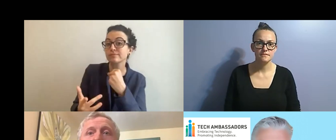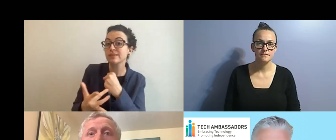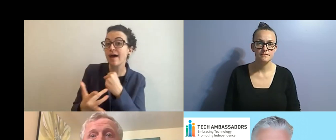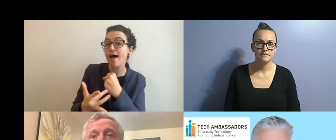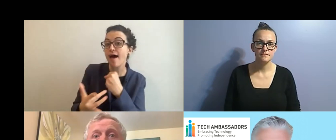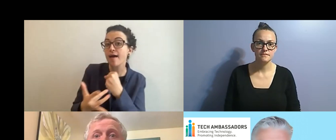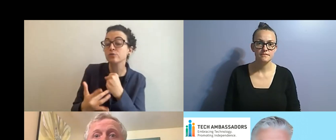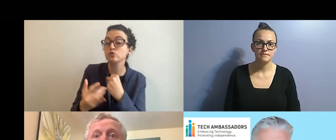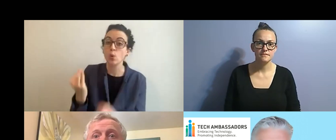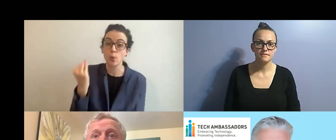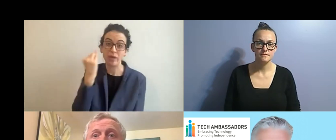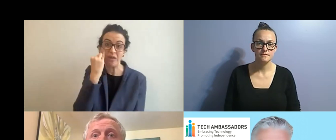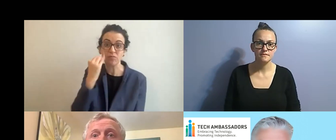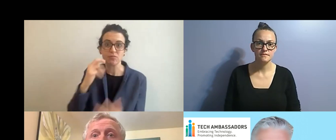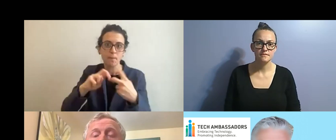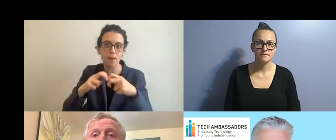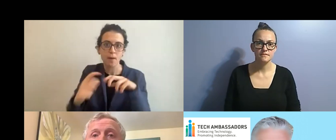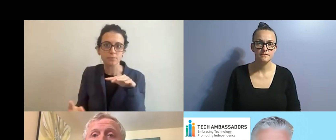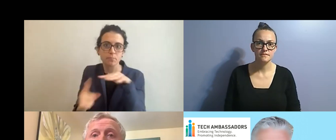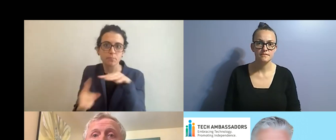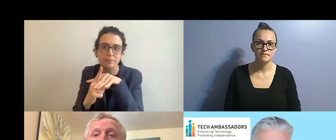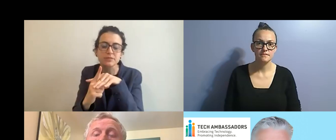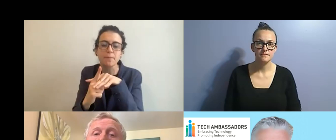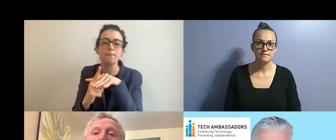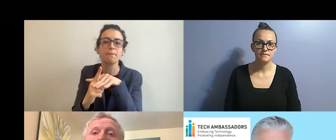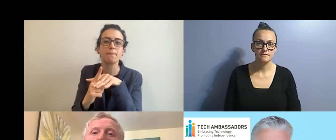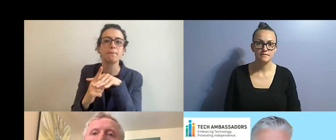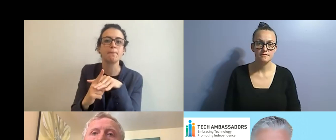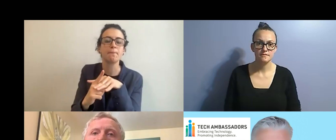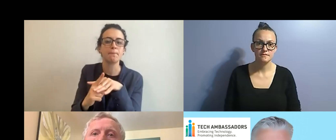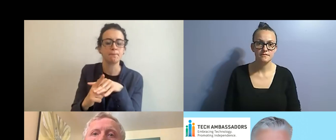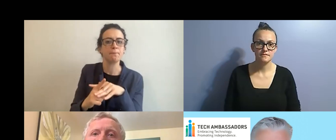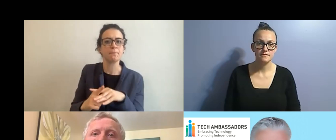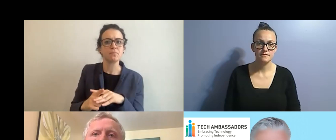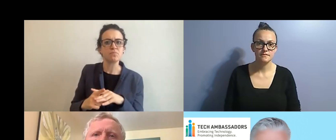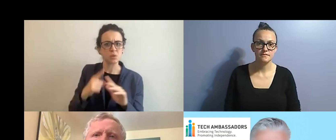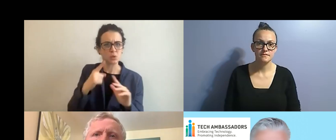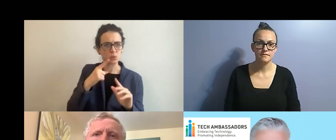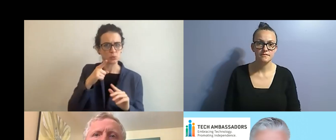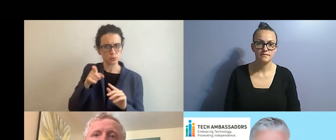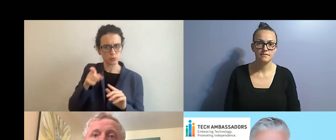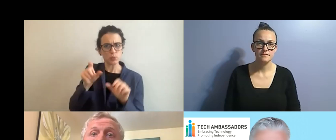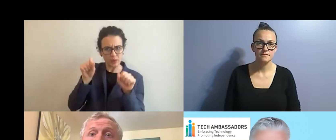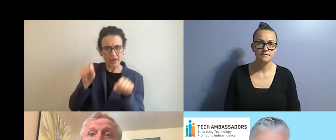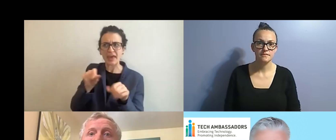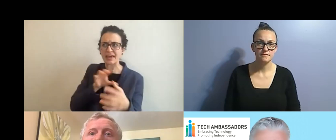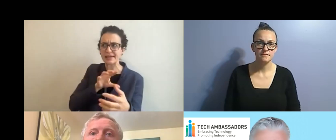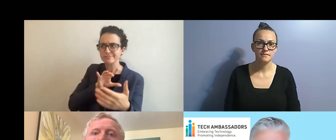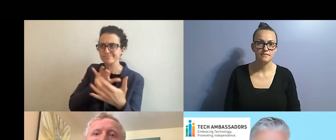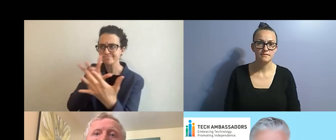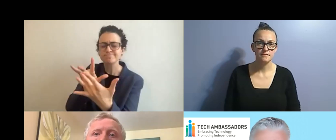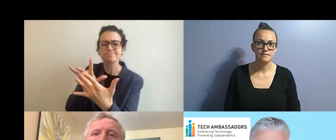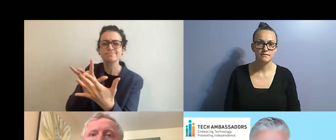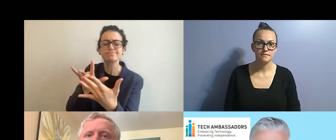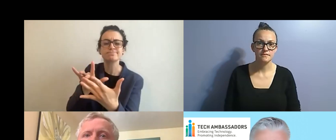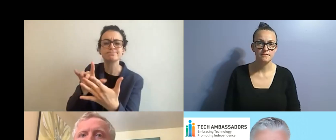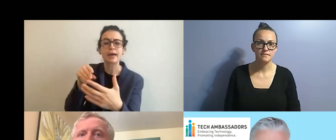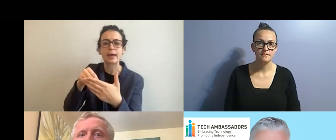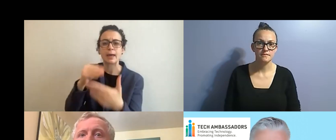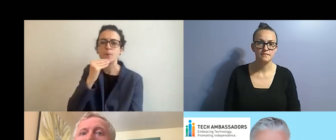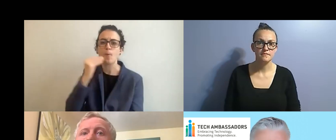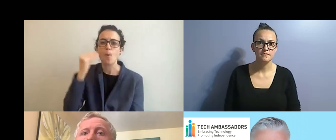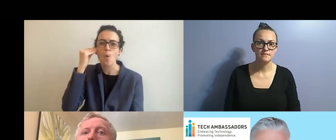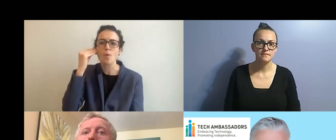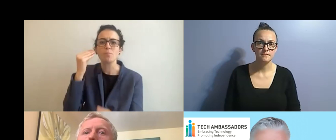like that happened here now, then they would be able to identify those